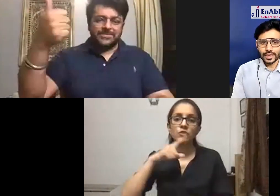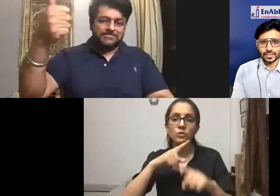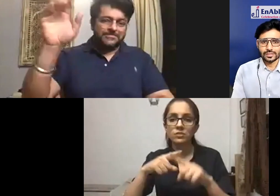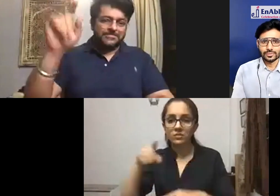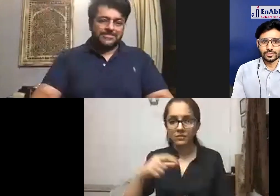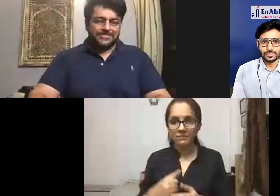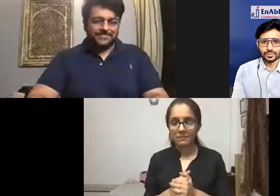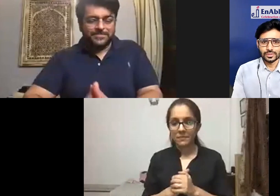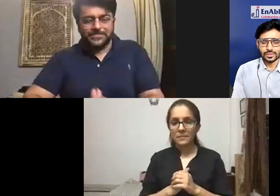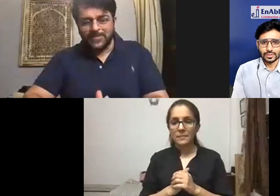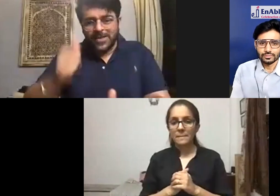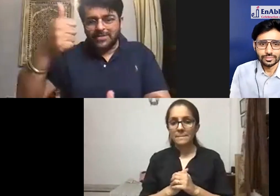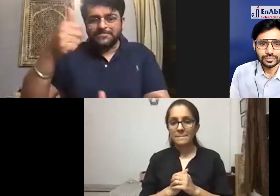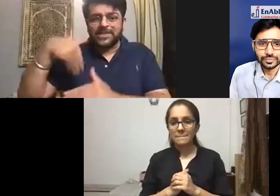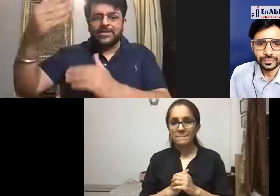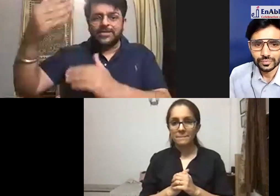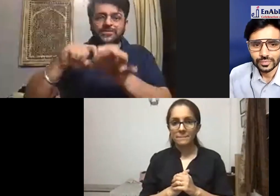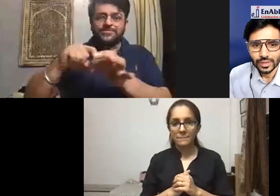You're on mute.